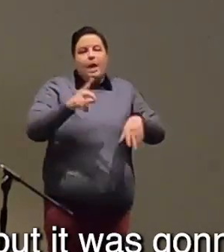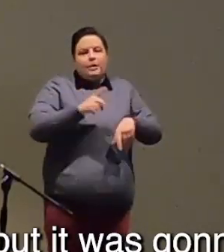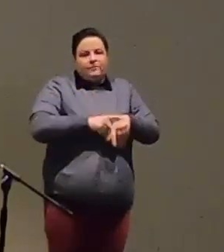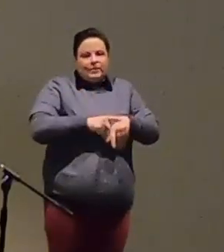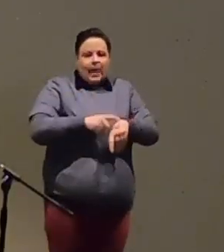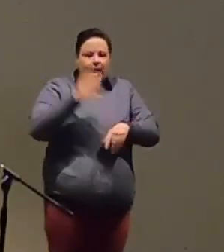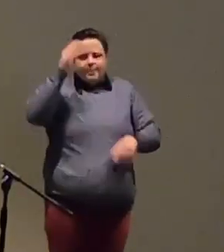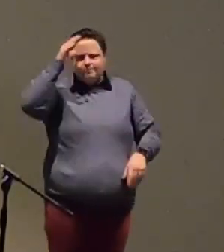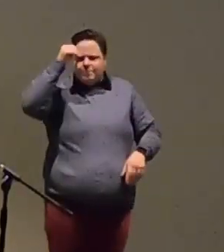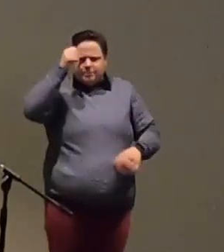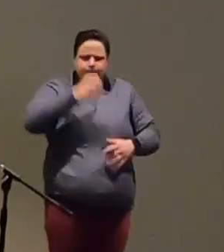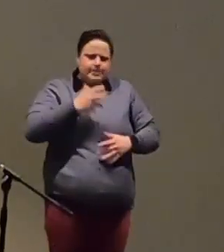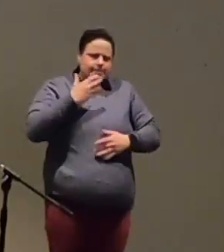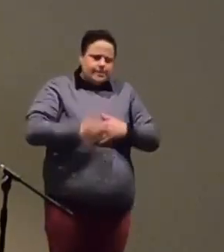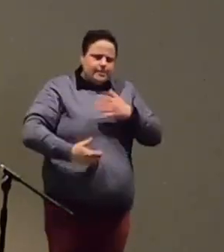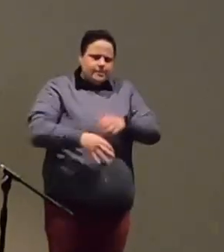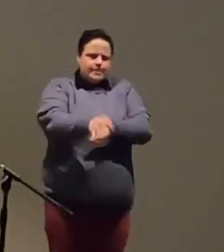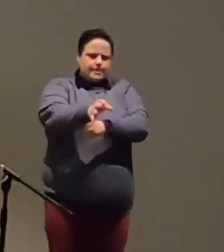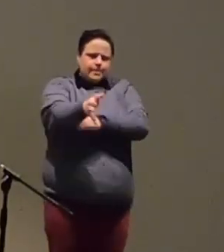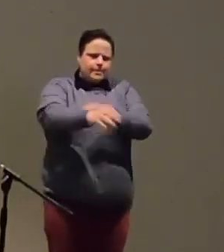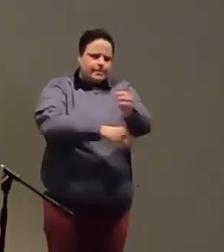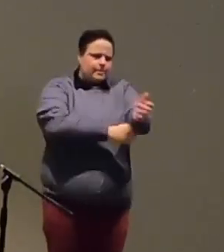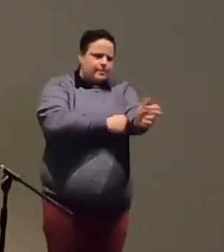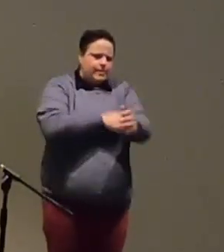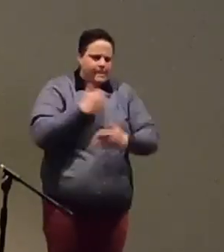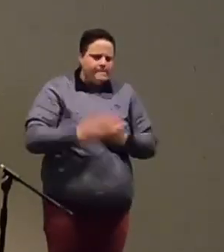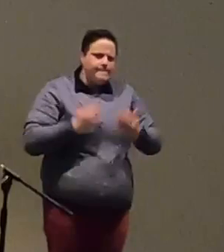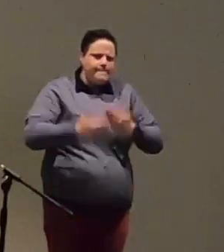and fortitude to really get it to the forefront.